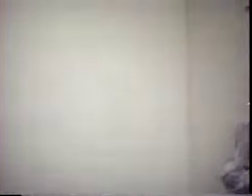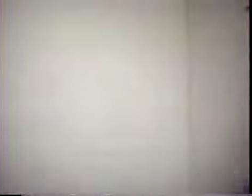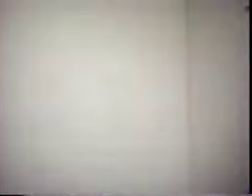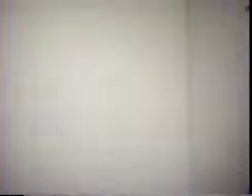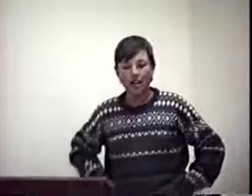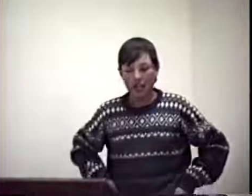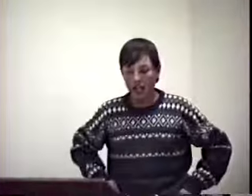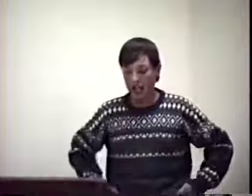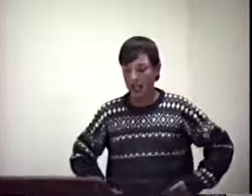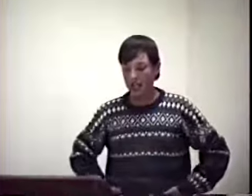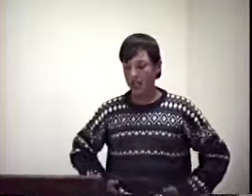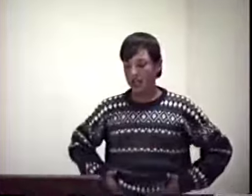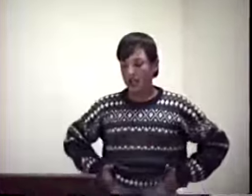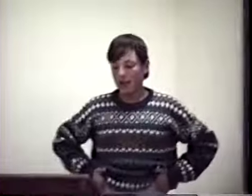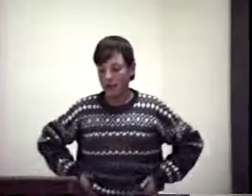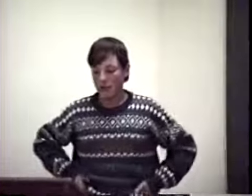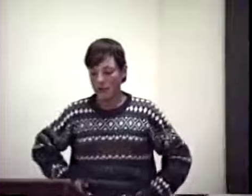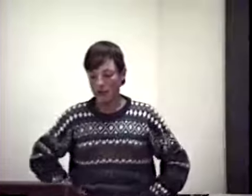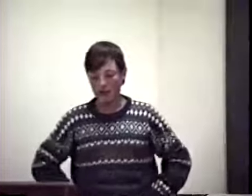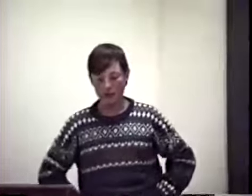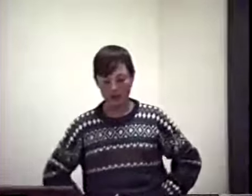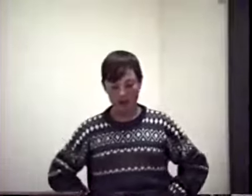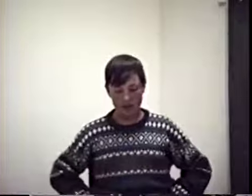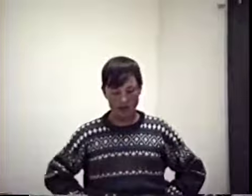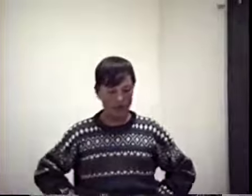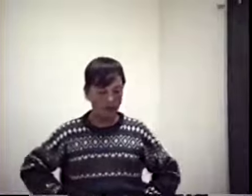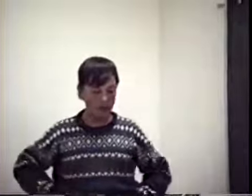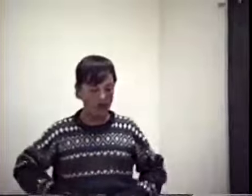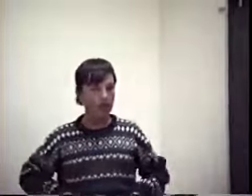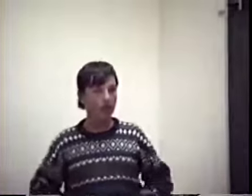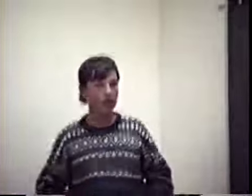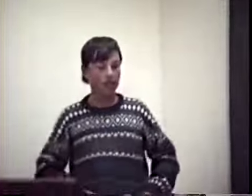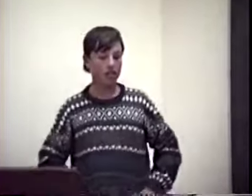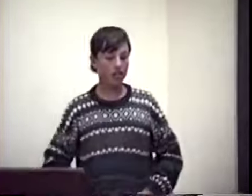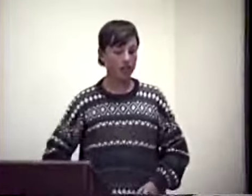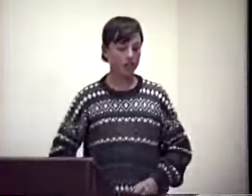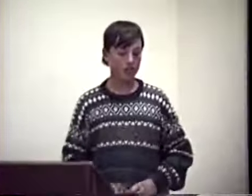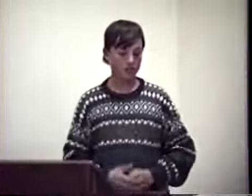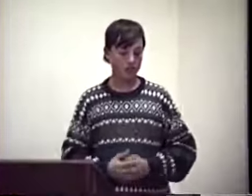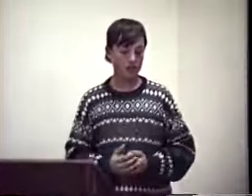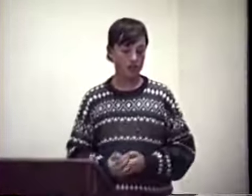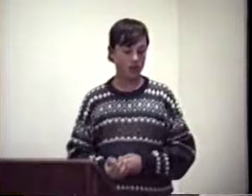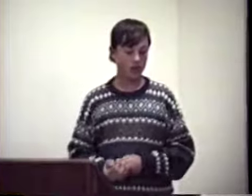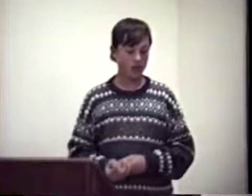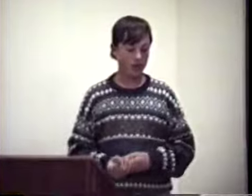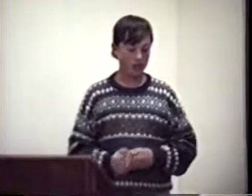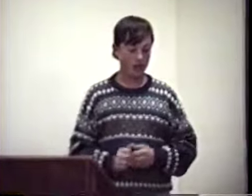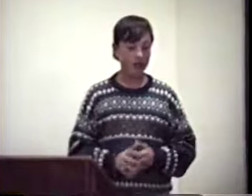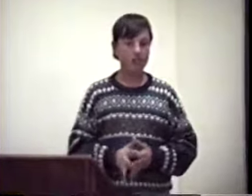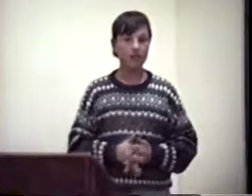Which? The classes, the first one, I took it, was really interesting. It